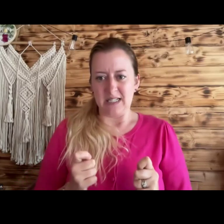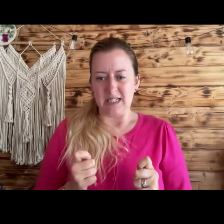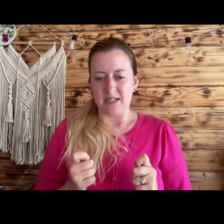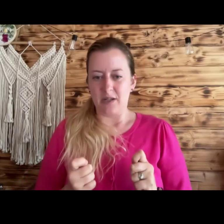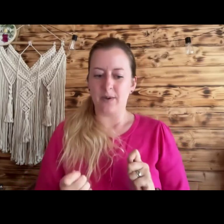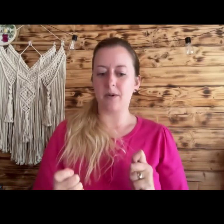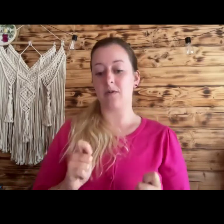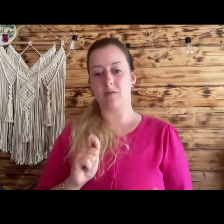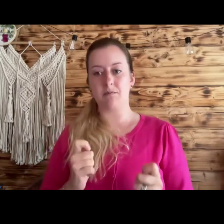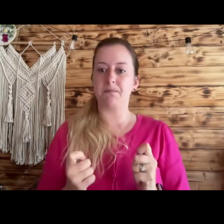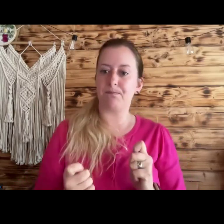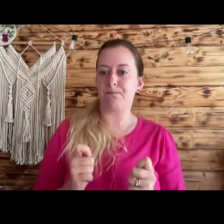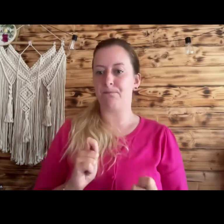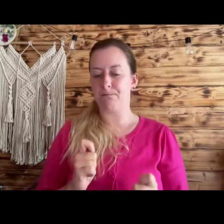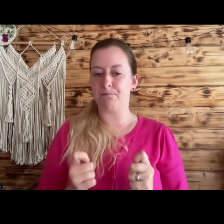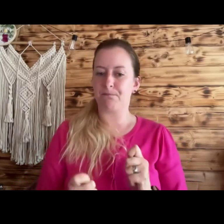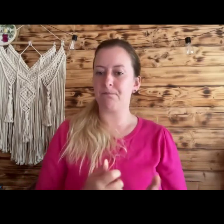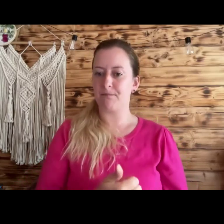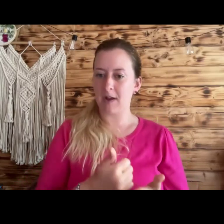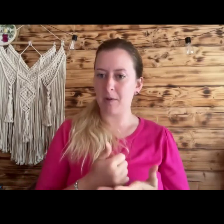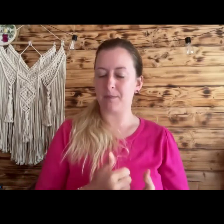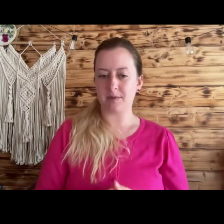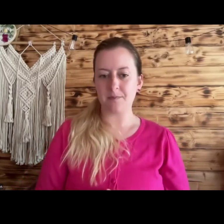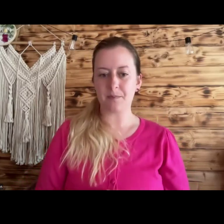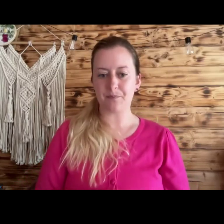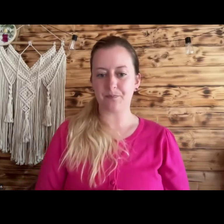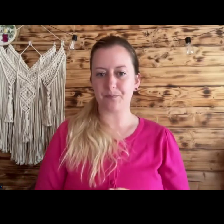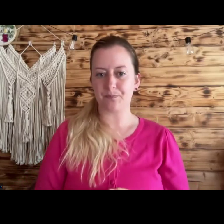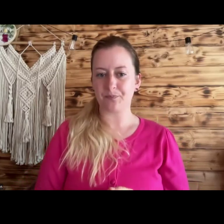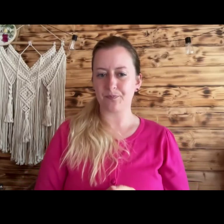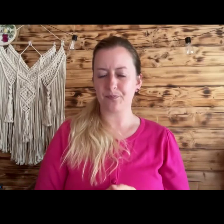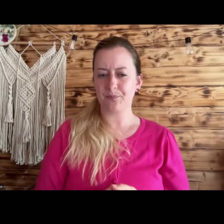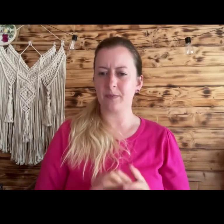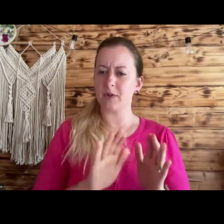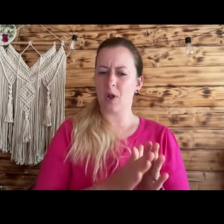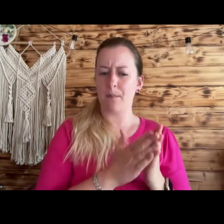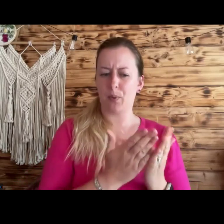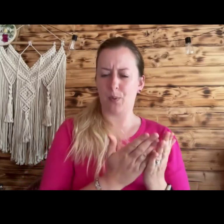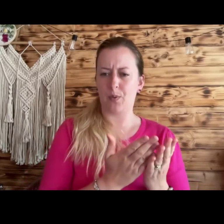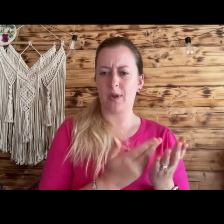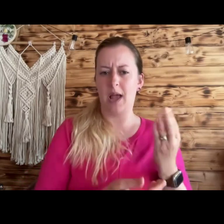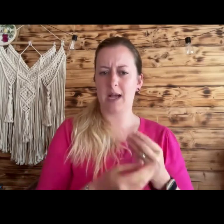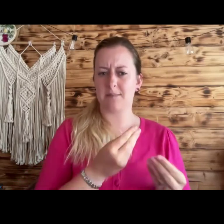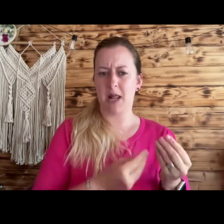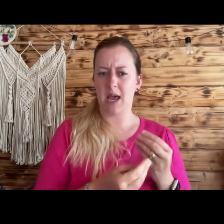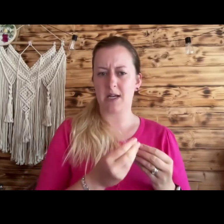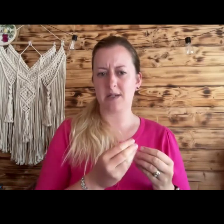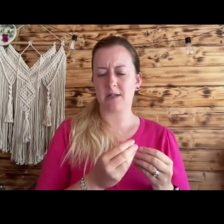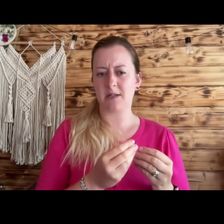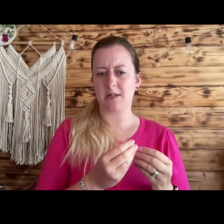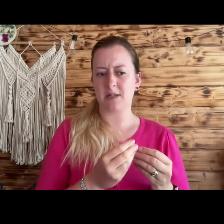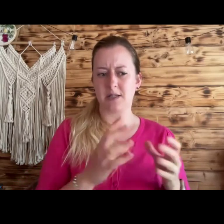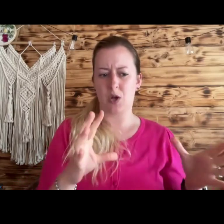really useful. In my emotions book, it also mentions that the companion